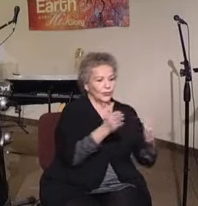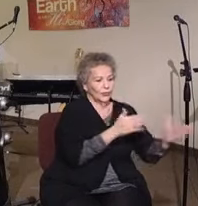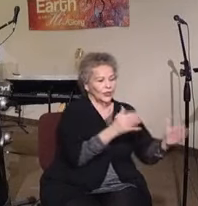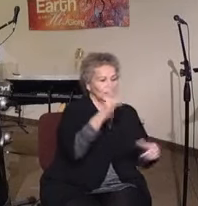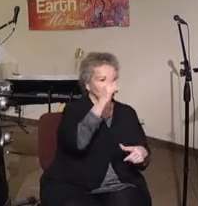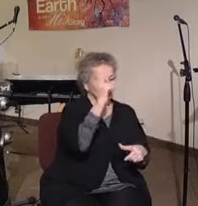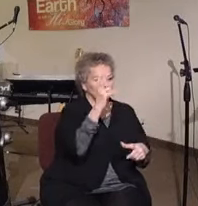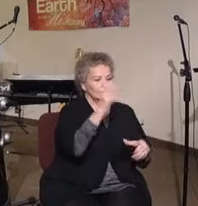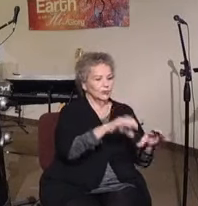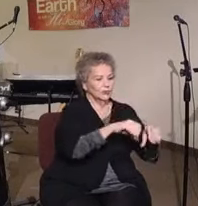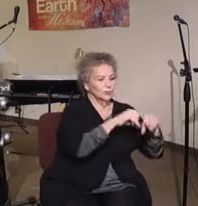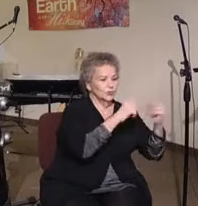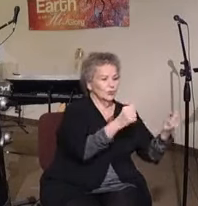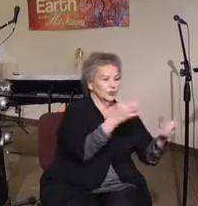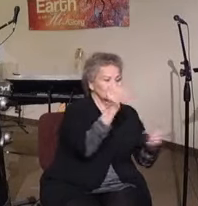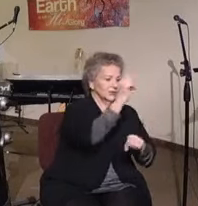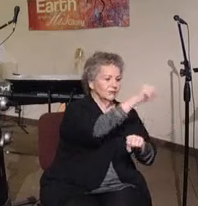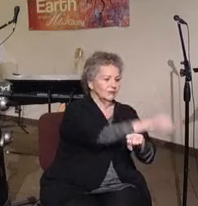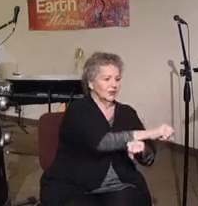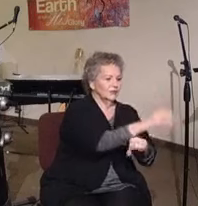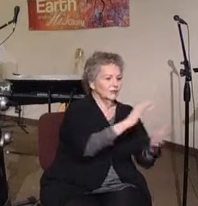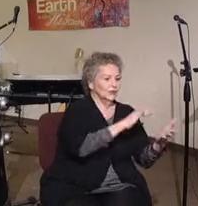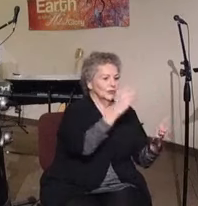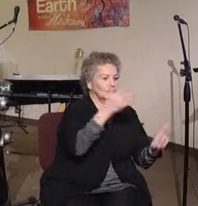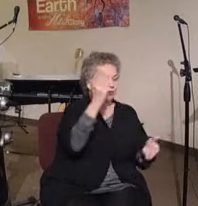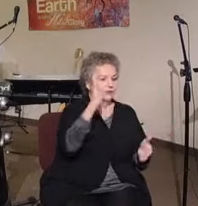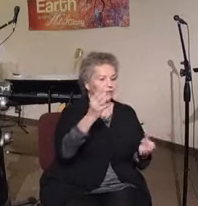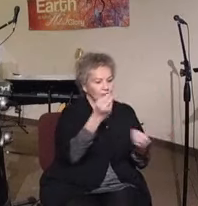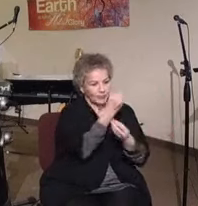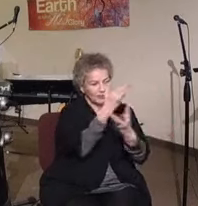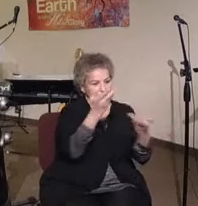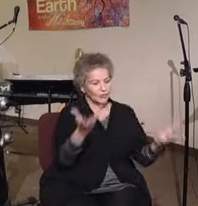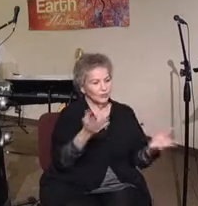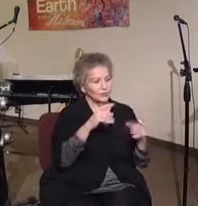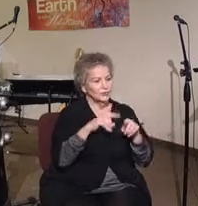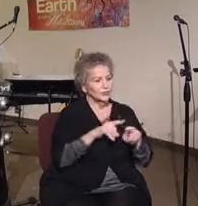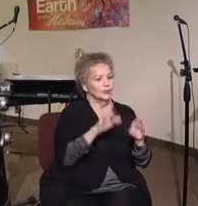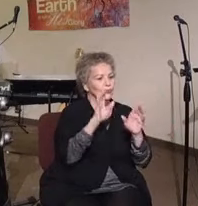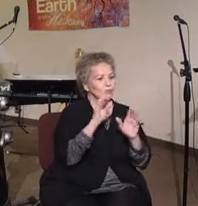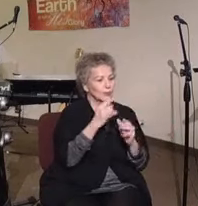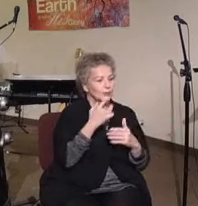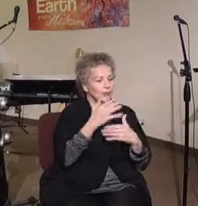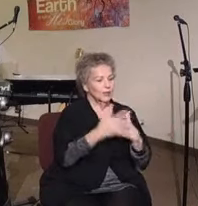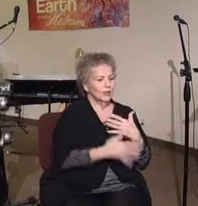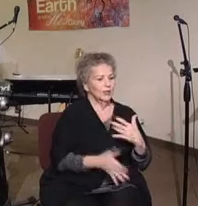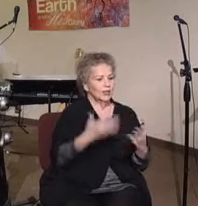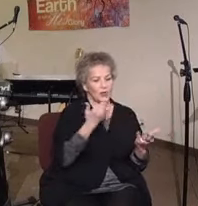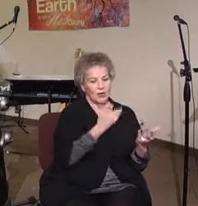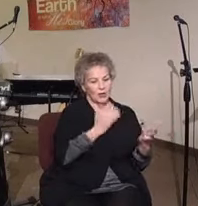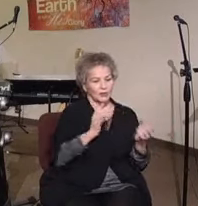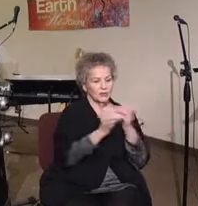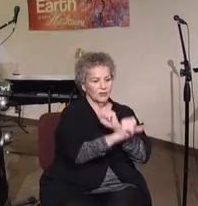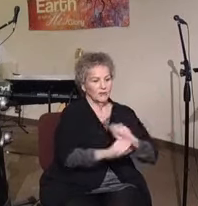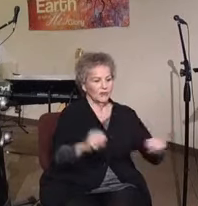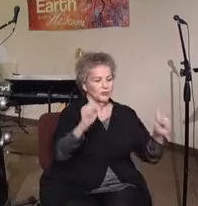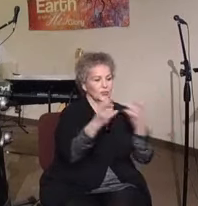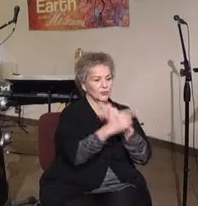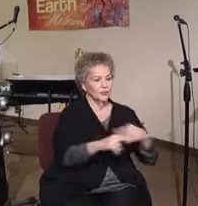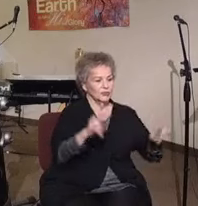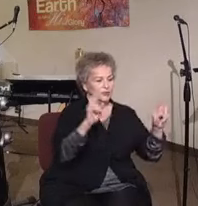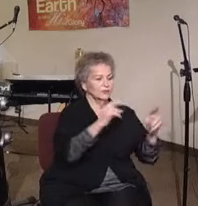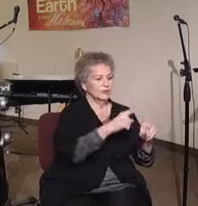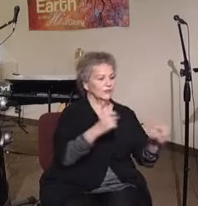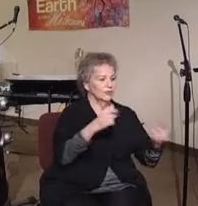defeated for the glory of God. Can I have an amen? Let me tell you something. It's by the blood. Our salvation, our redemption of sin,